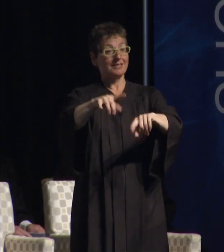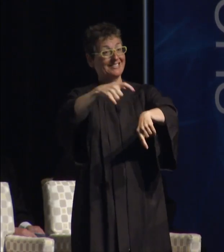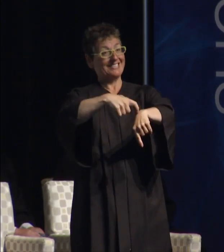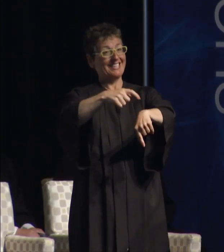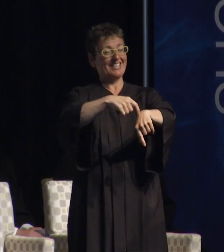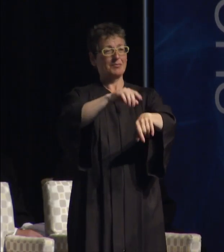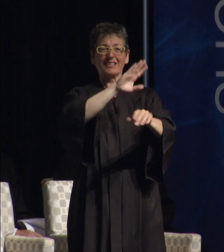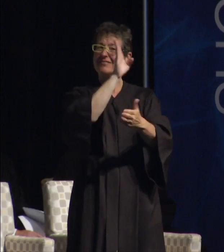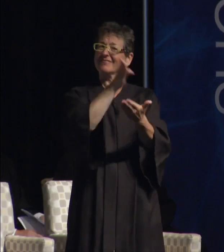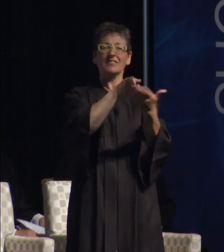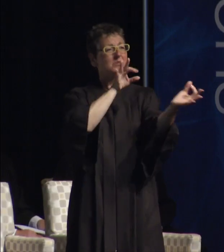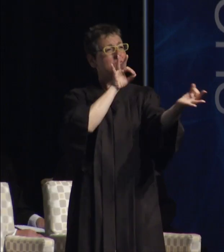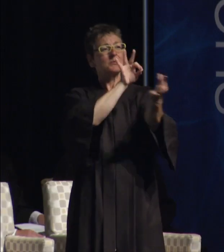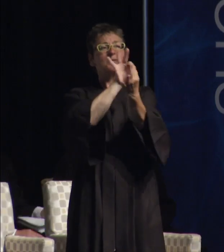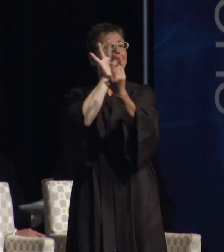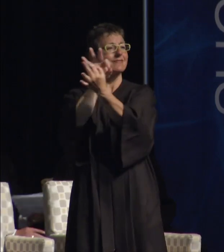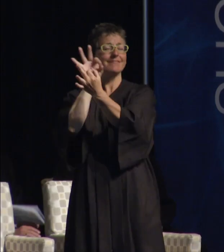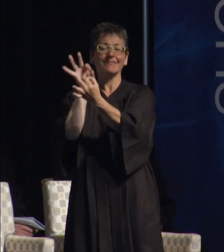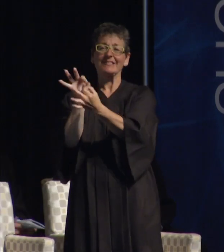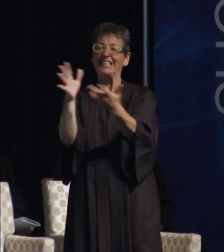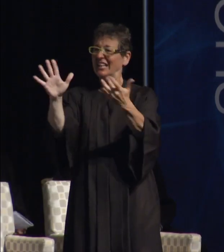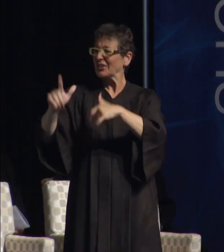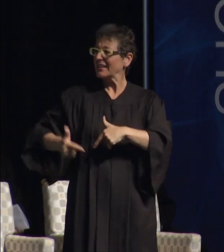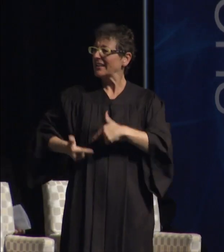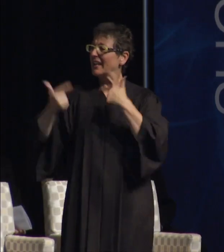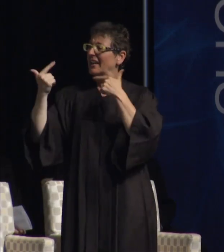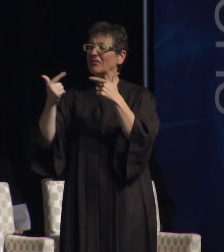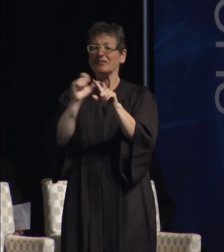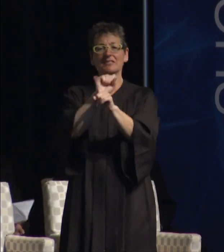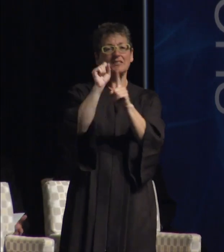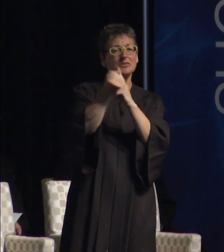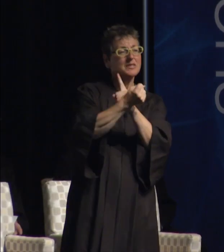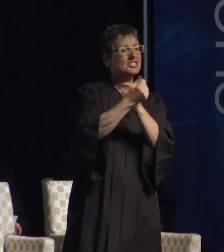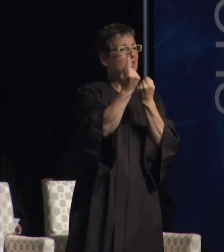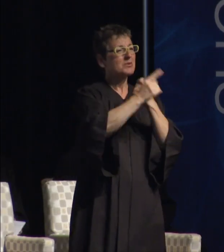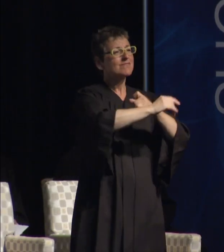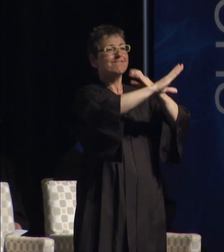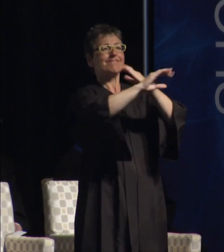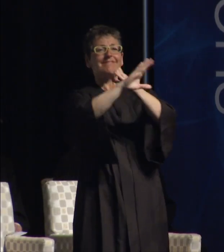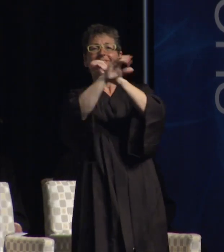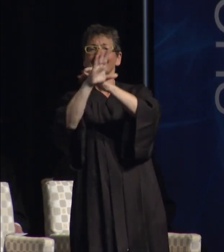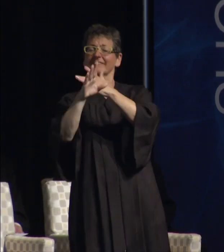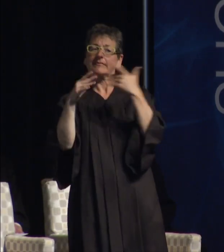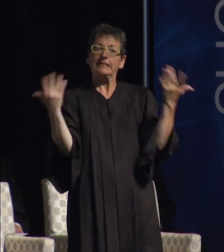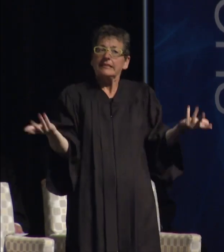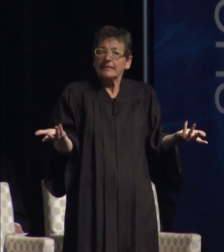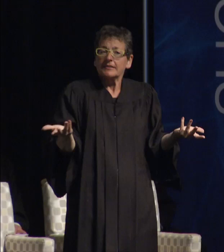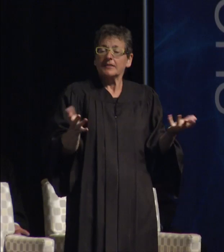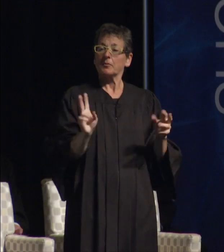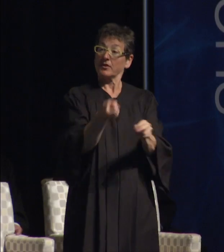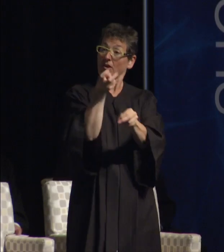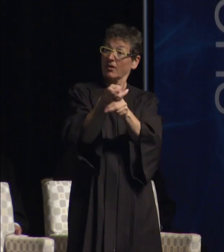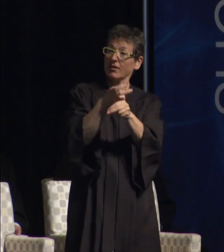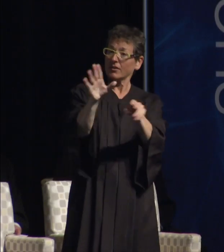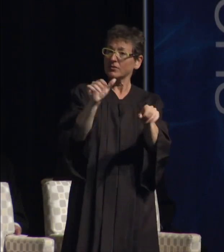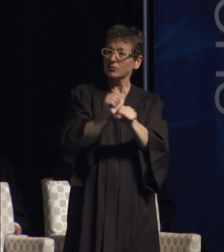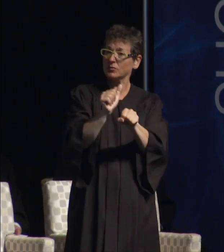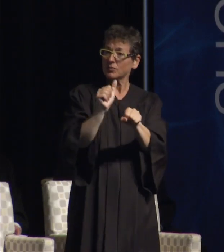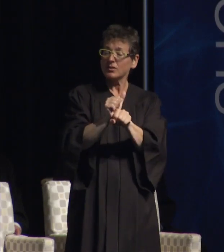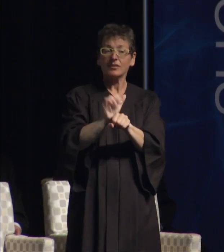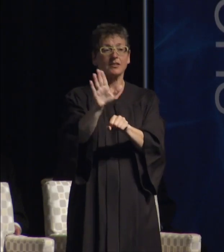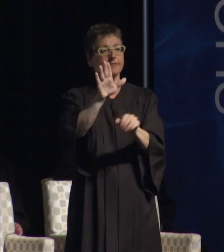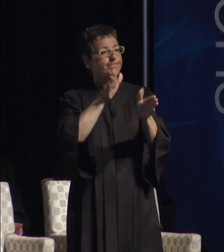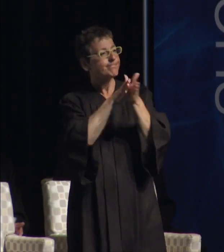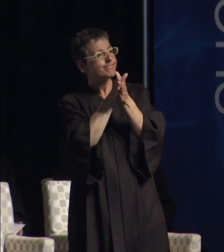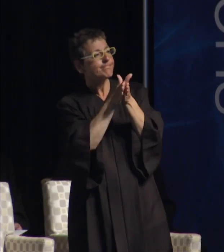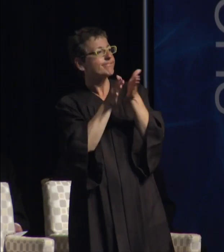perfect. Life, circumstances, and responsibilities are always with you. The hard work and dedication